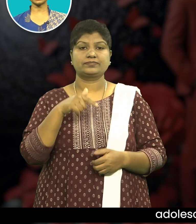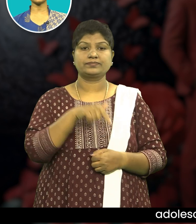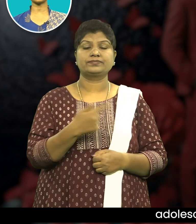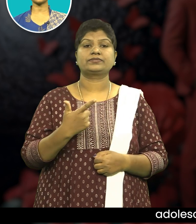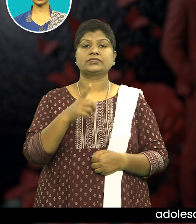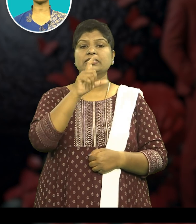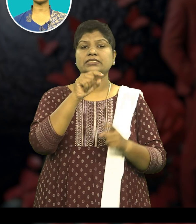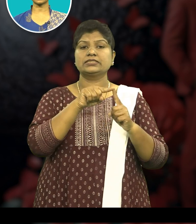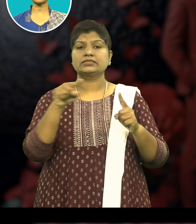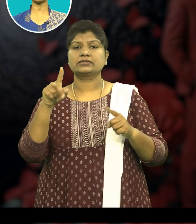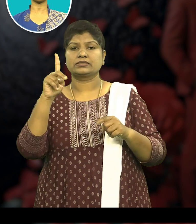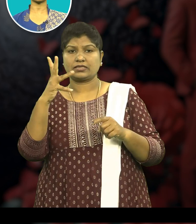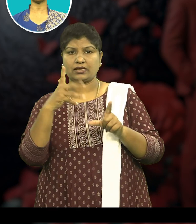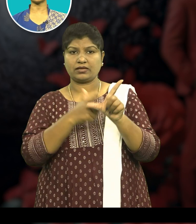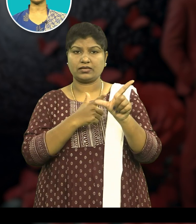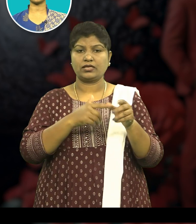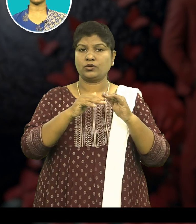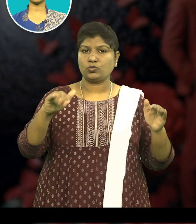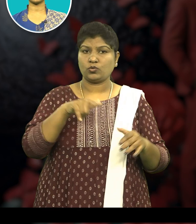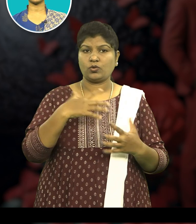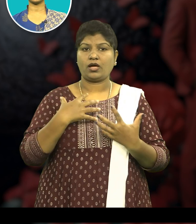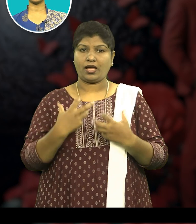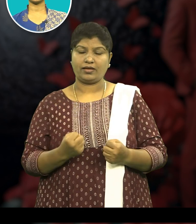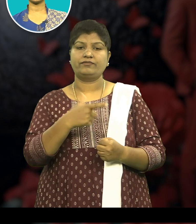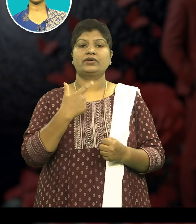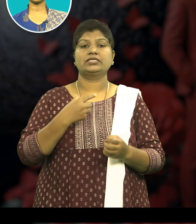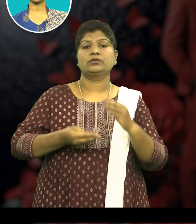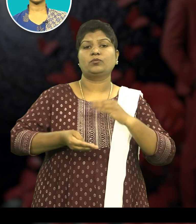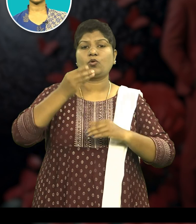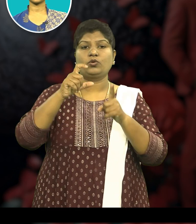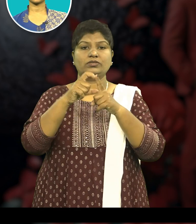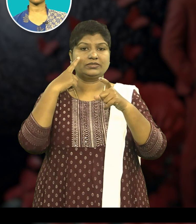adolescents need to have a diet rich in iron.